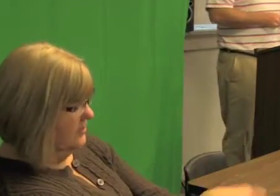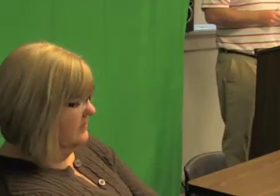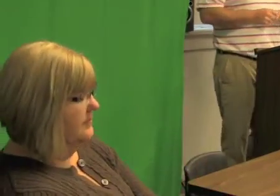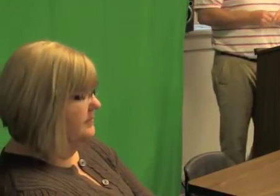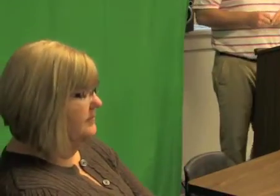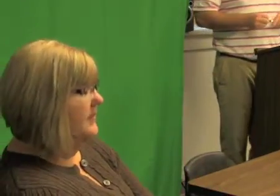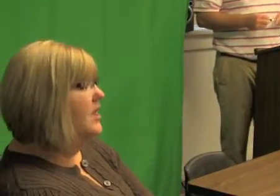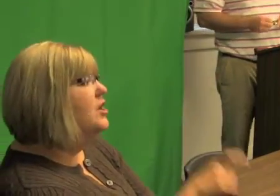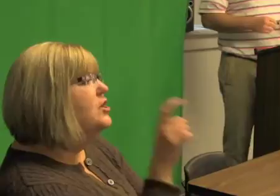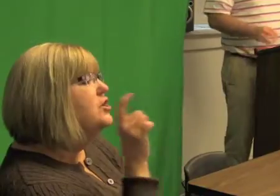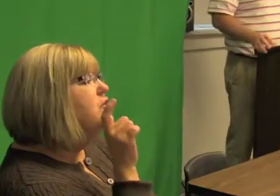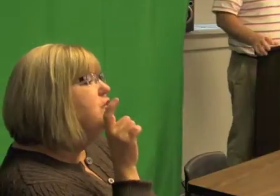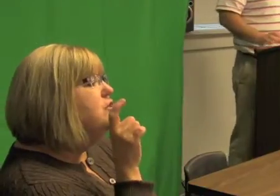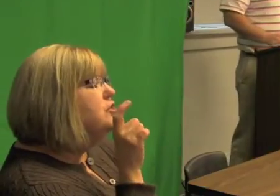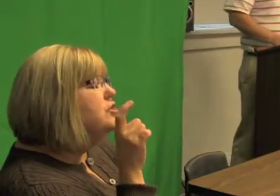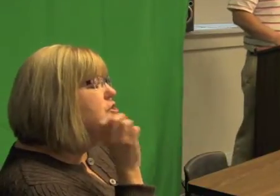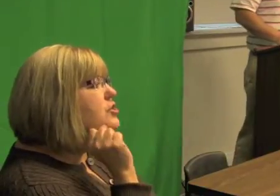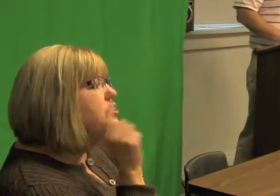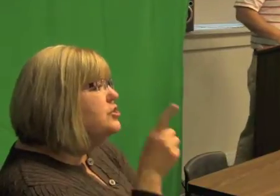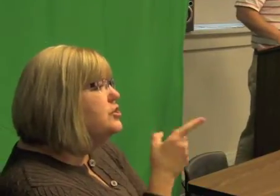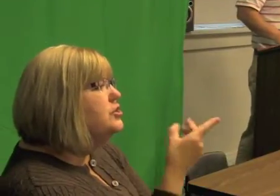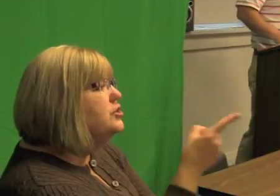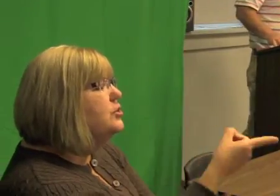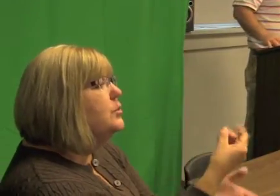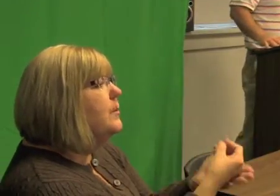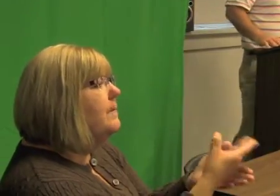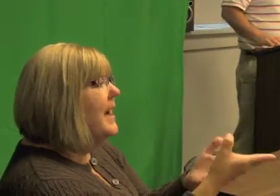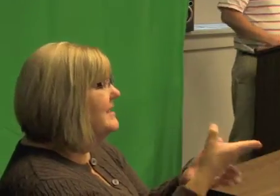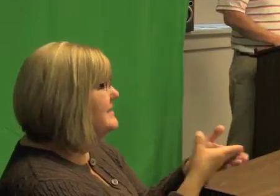Should you ever buy something you don't fully understand?